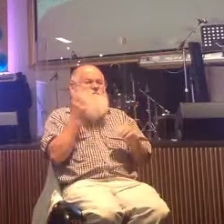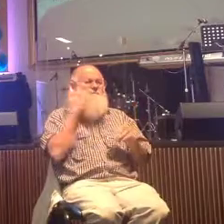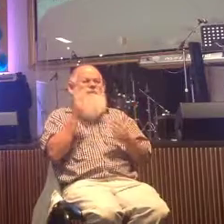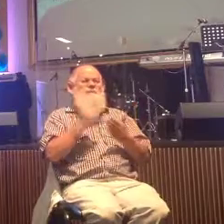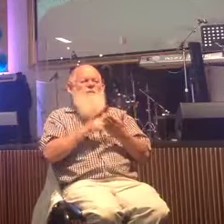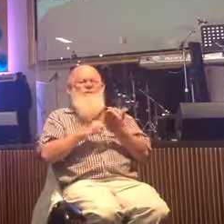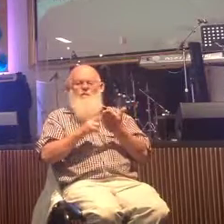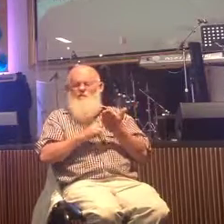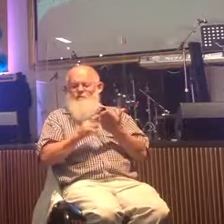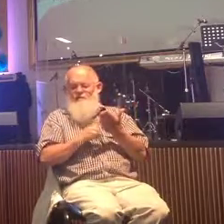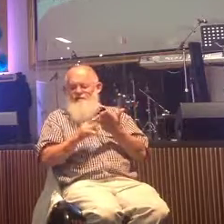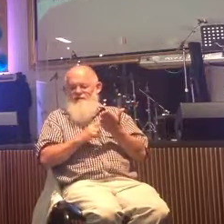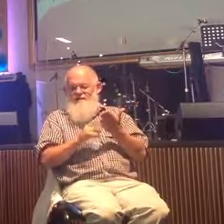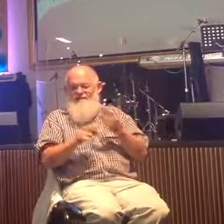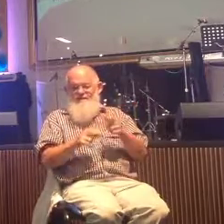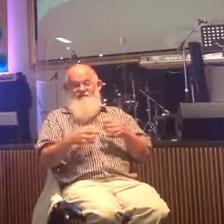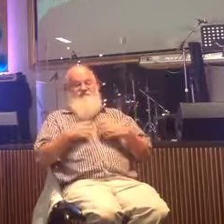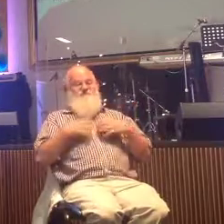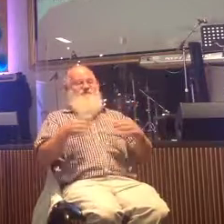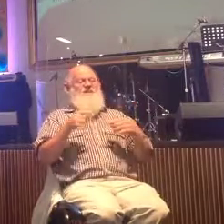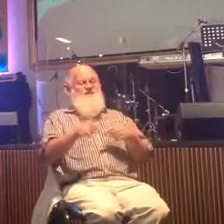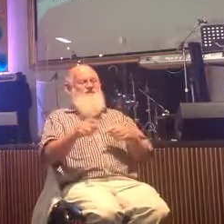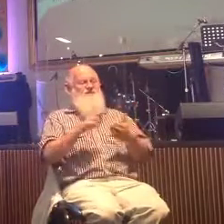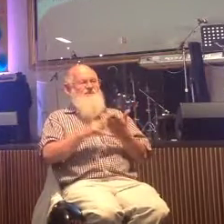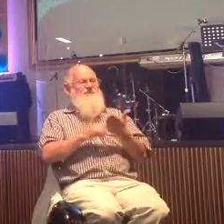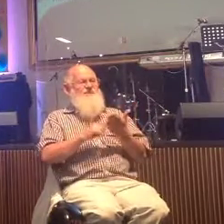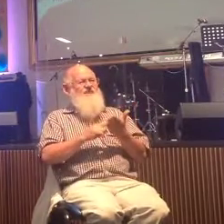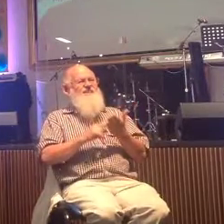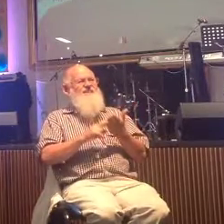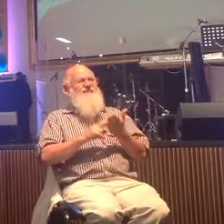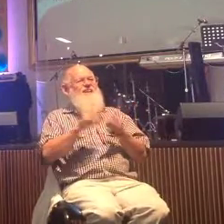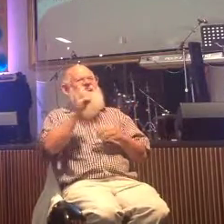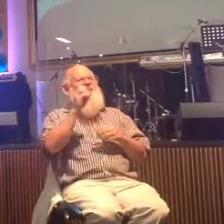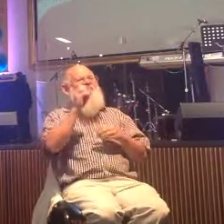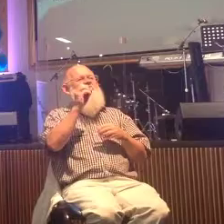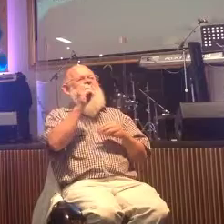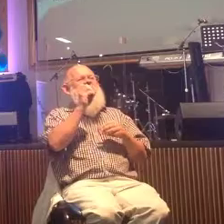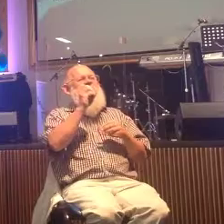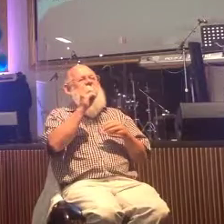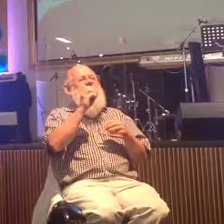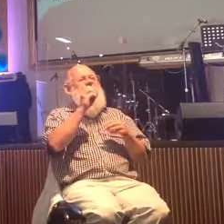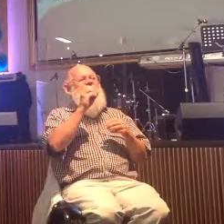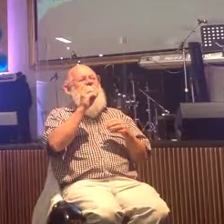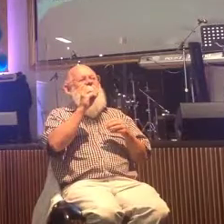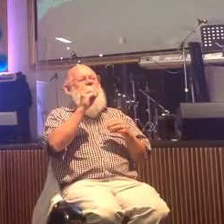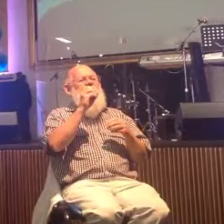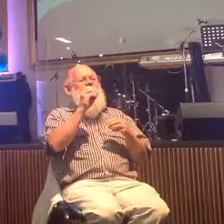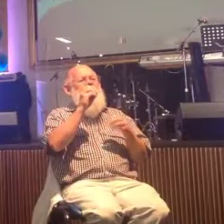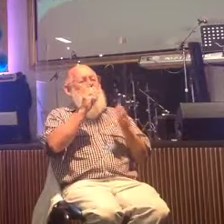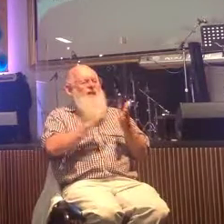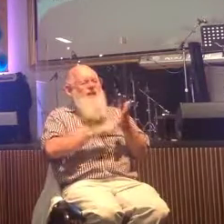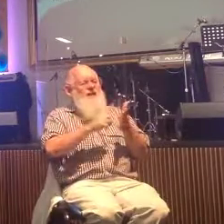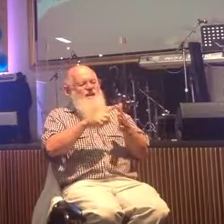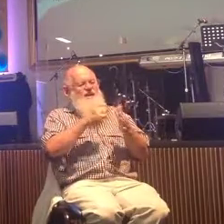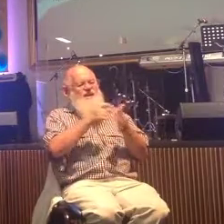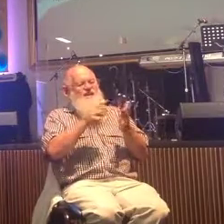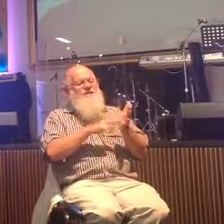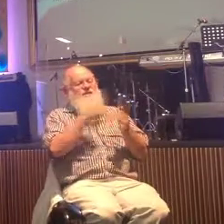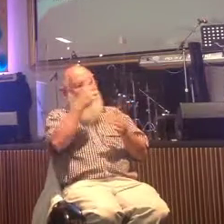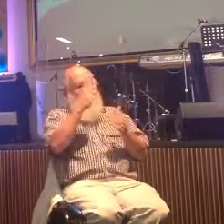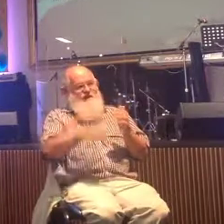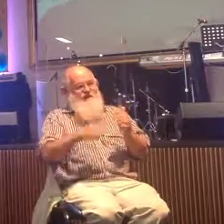was just so stoked and surprised, right? So the 10th Legion was the Roman soldiers that were in this area,